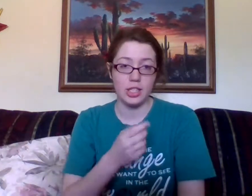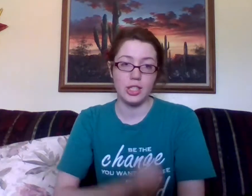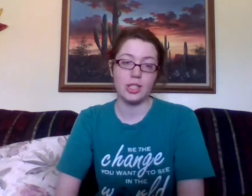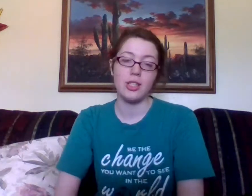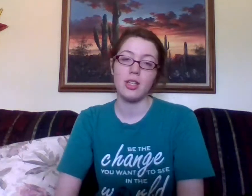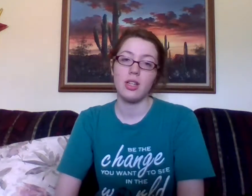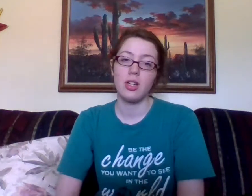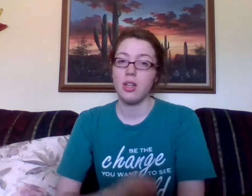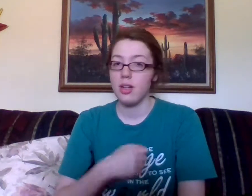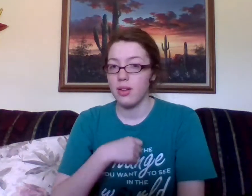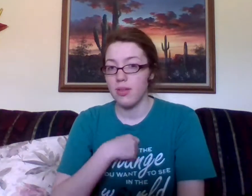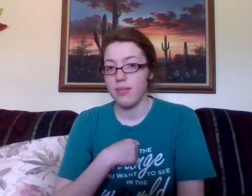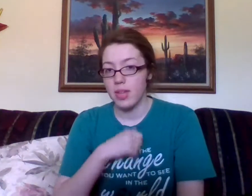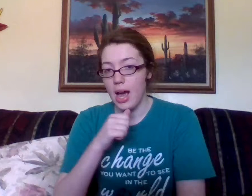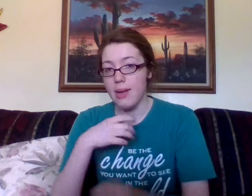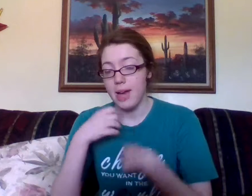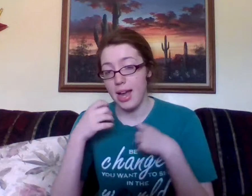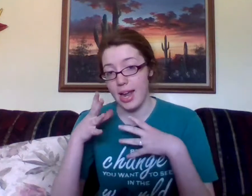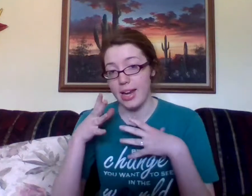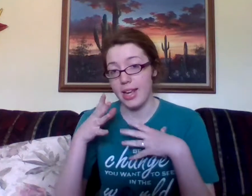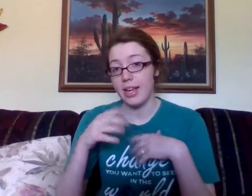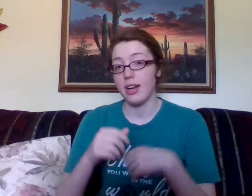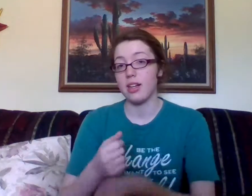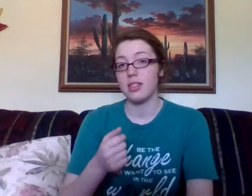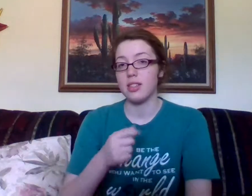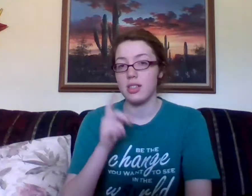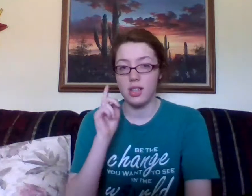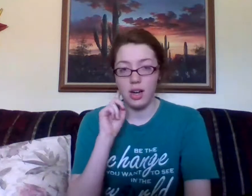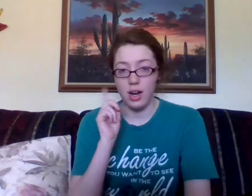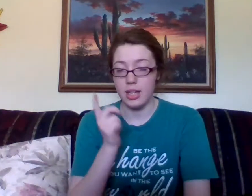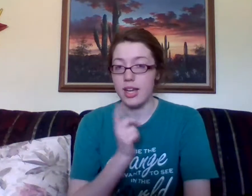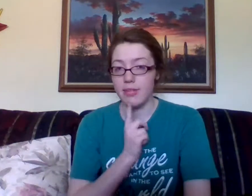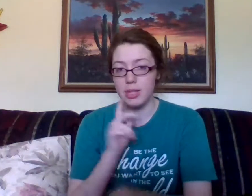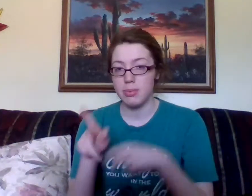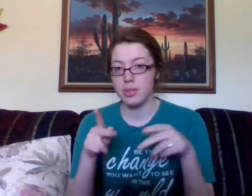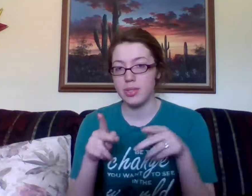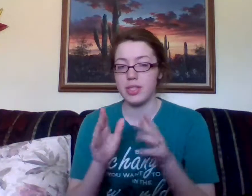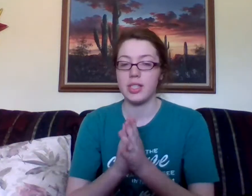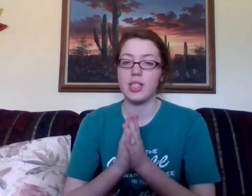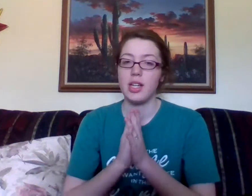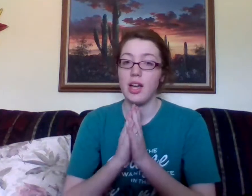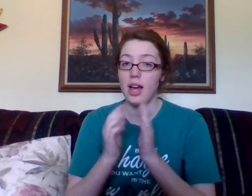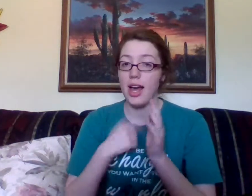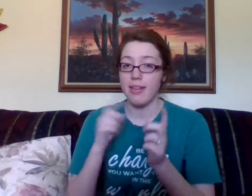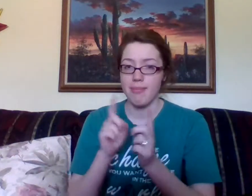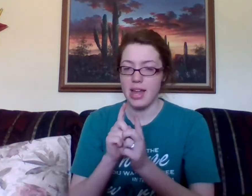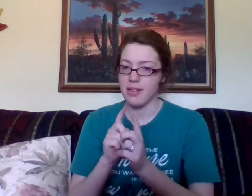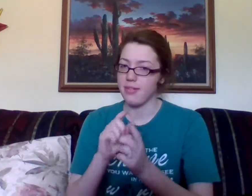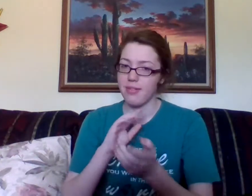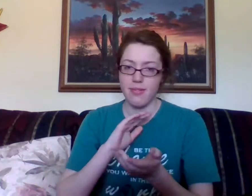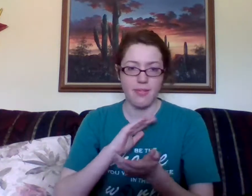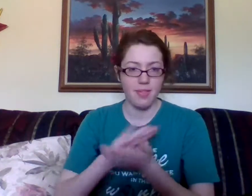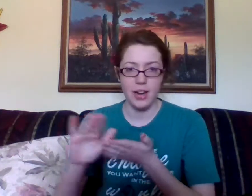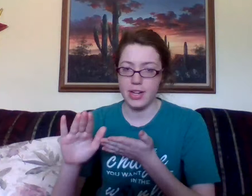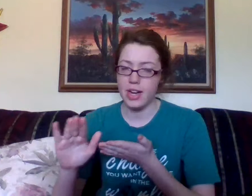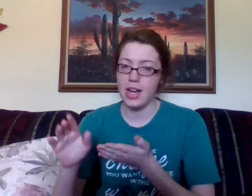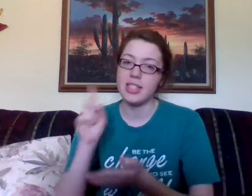honest. I am not hating on deaf people. I have met very nice